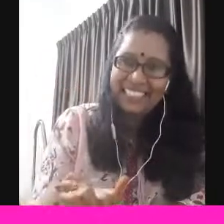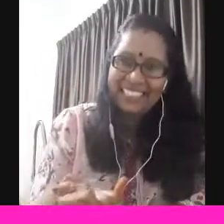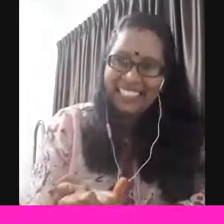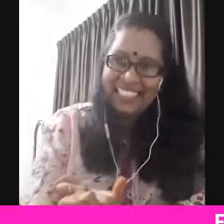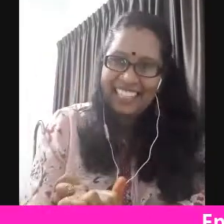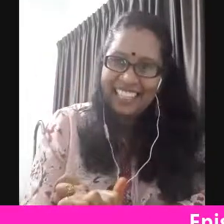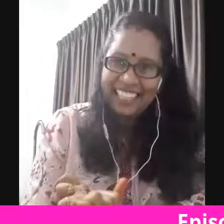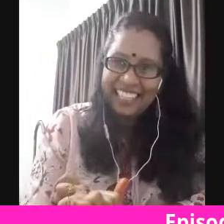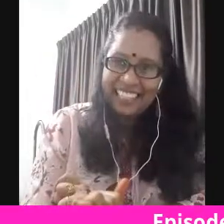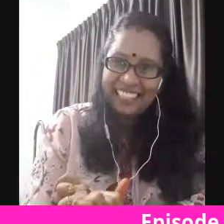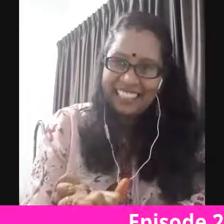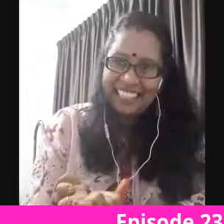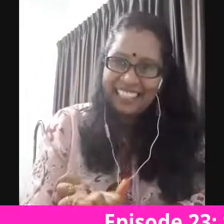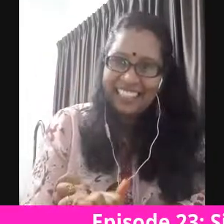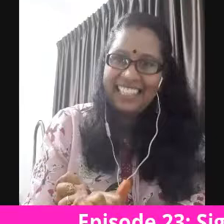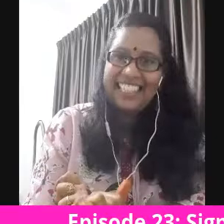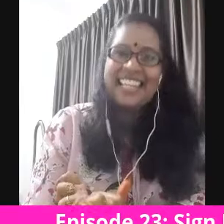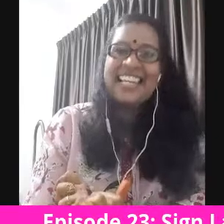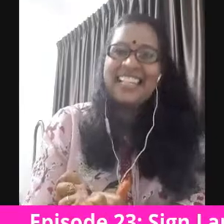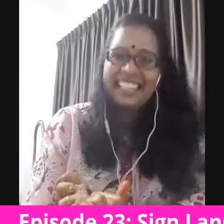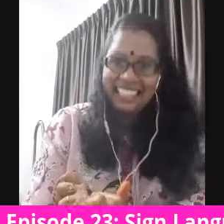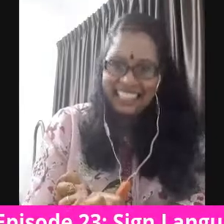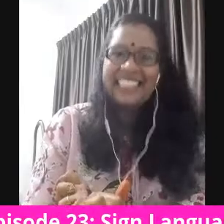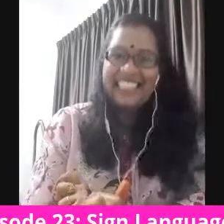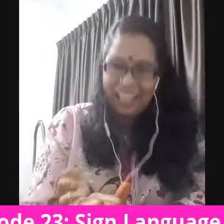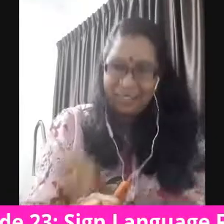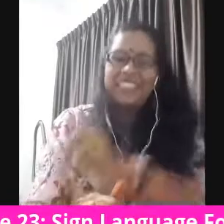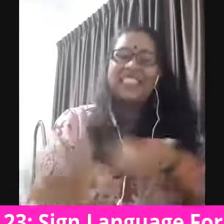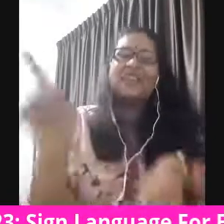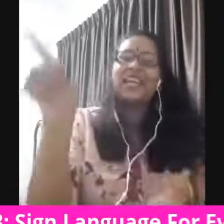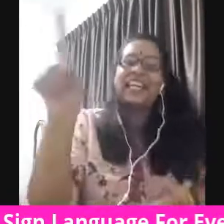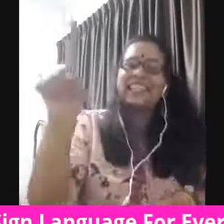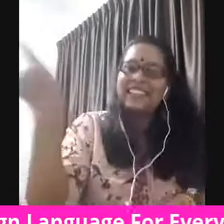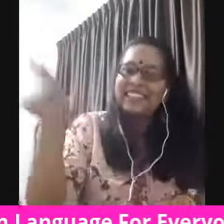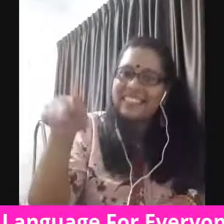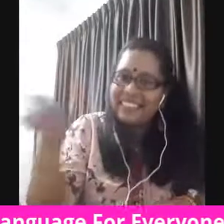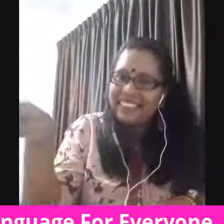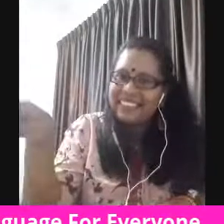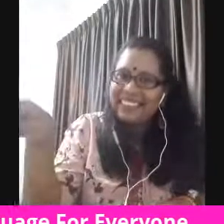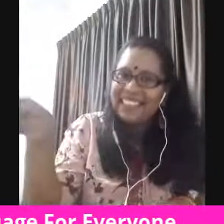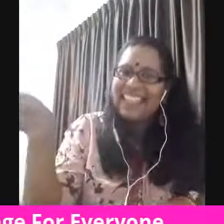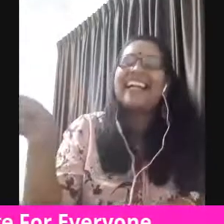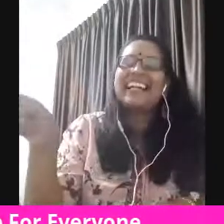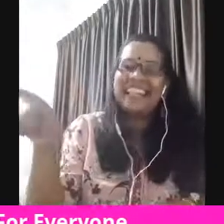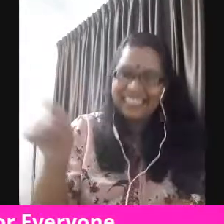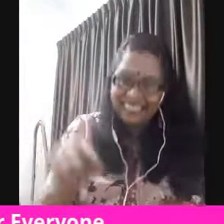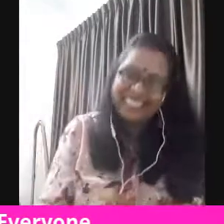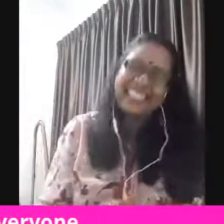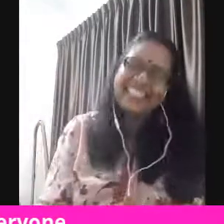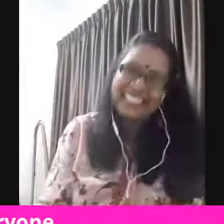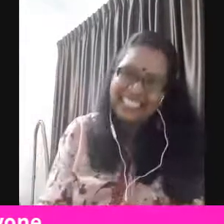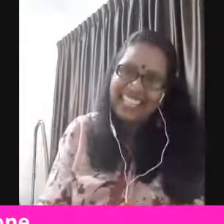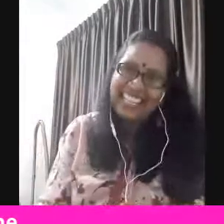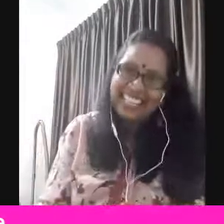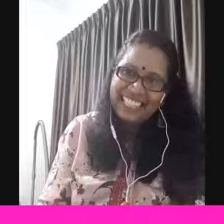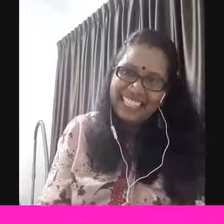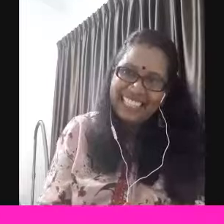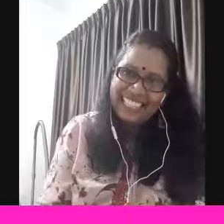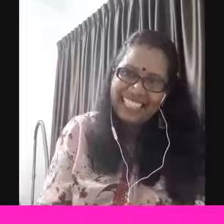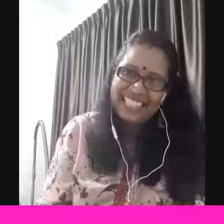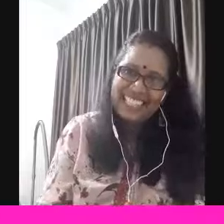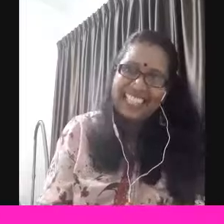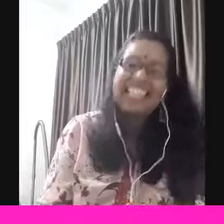correct? Z. Z. Is it? Yeah, Is that correct? just right. Oh, yes. Correct. It's how